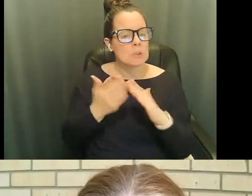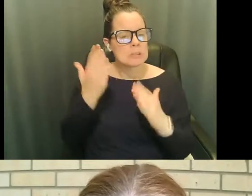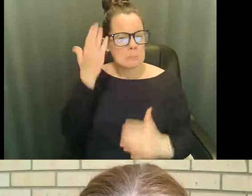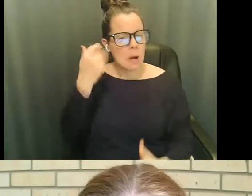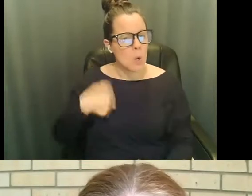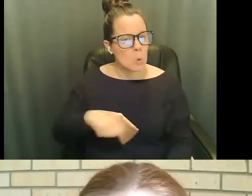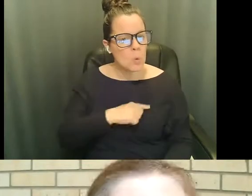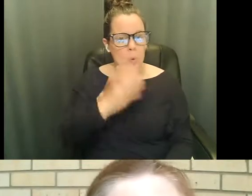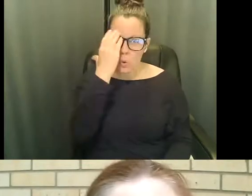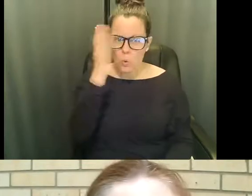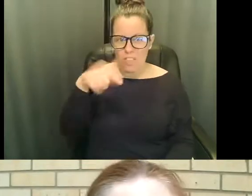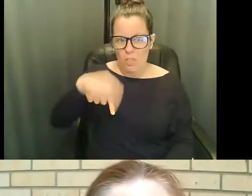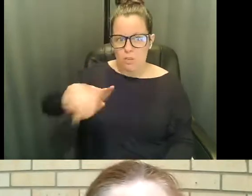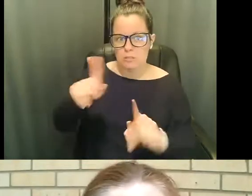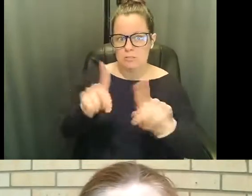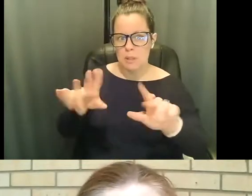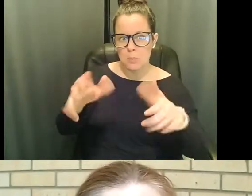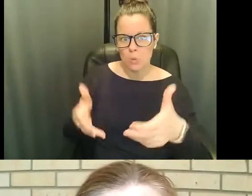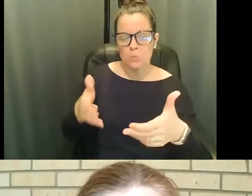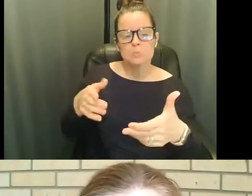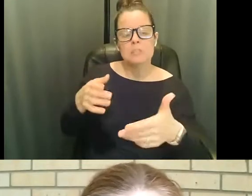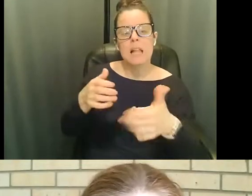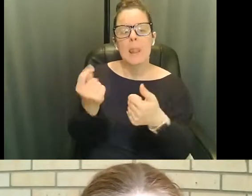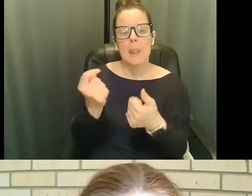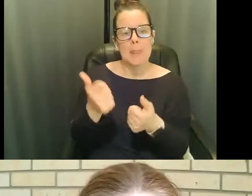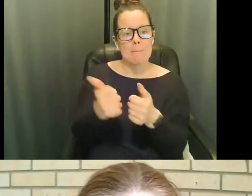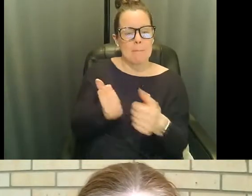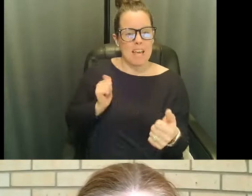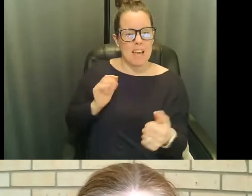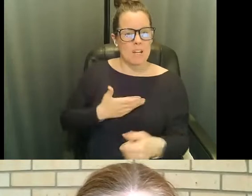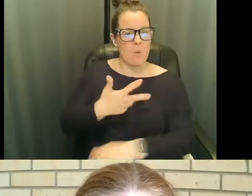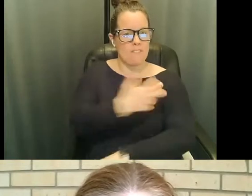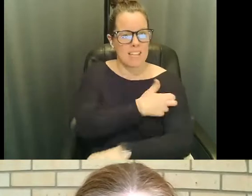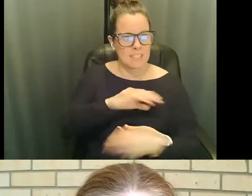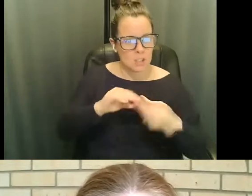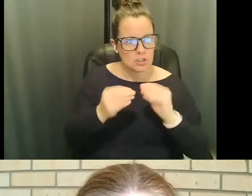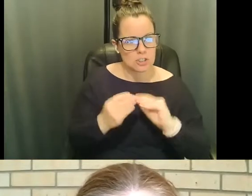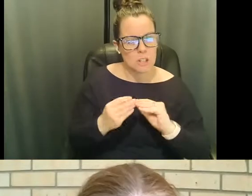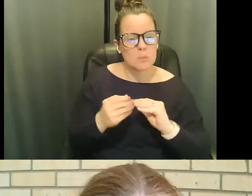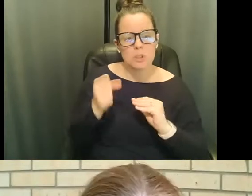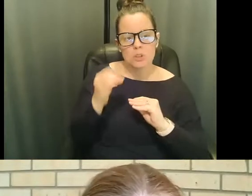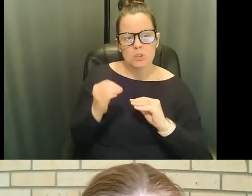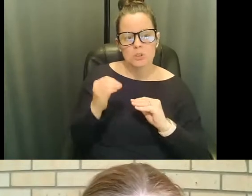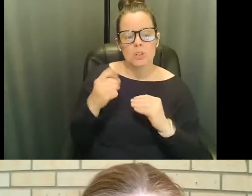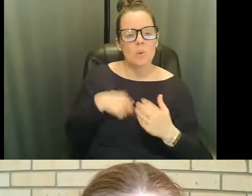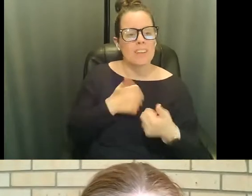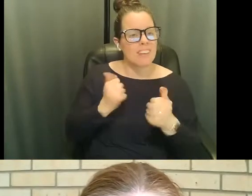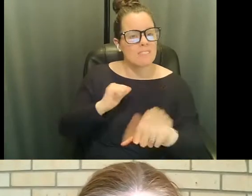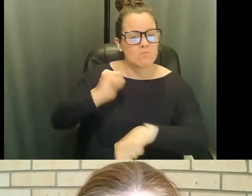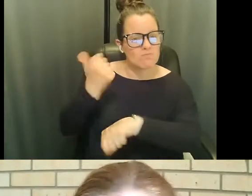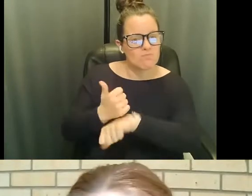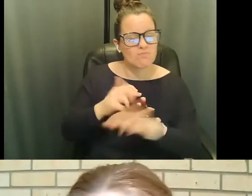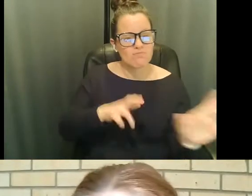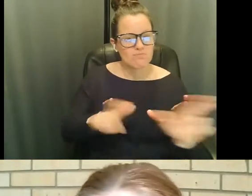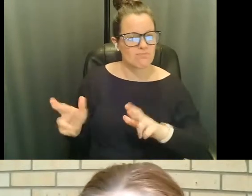those populations have been a little bit behind in our vaccination rate. So we have efforts in place, and